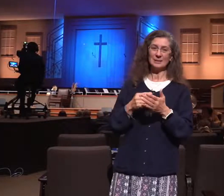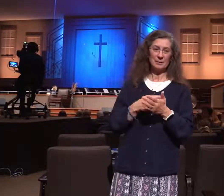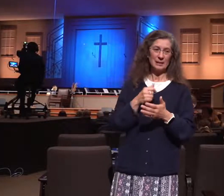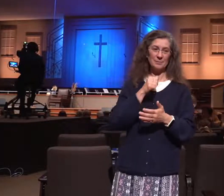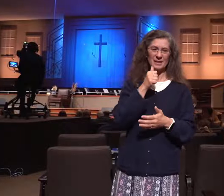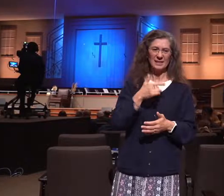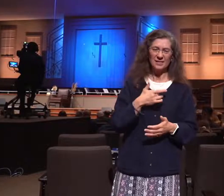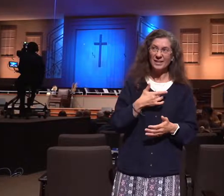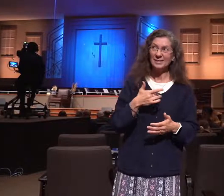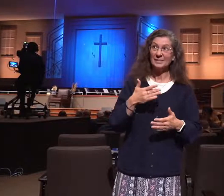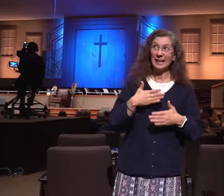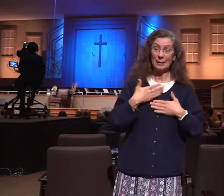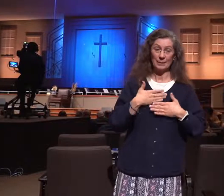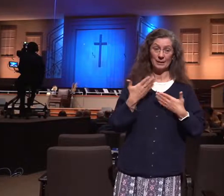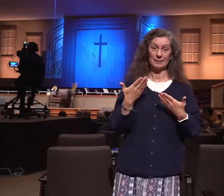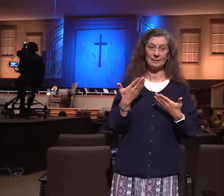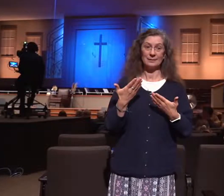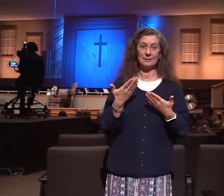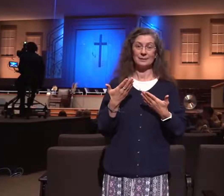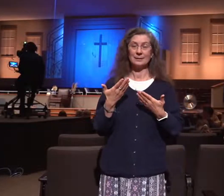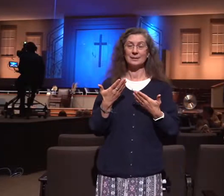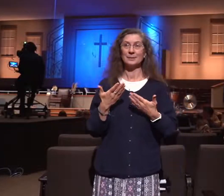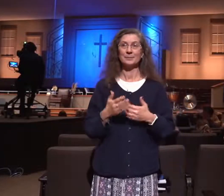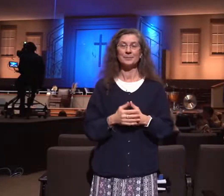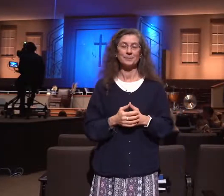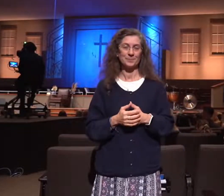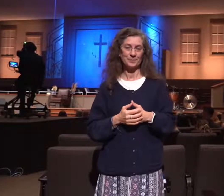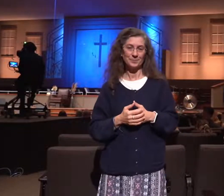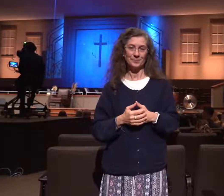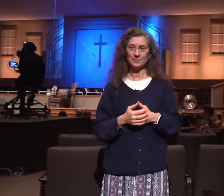huh? No, you're lying by saying